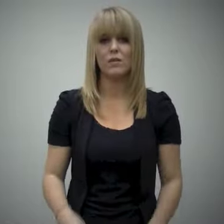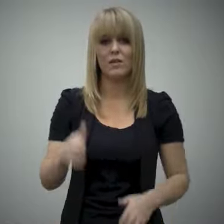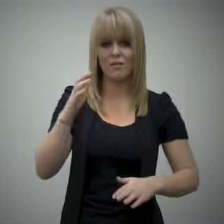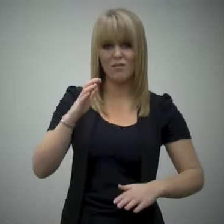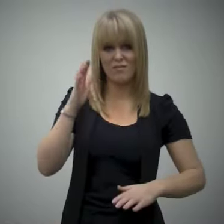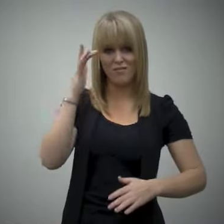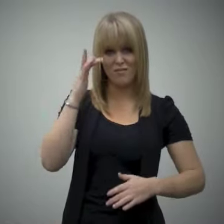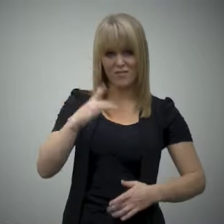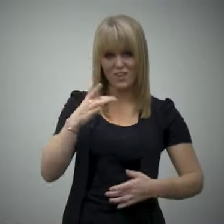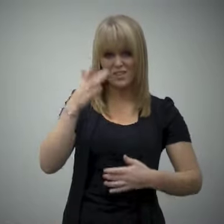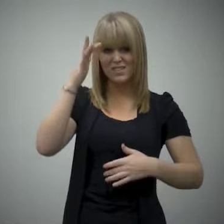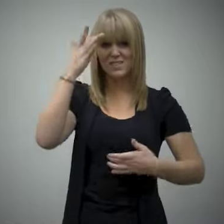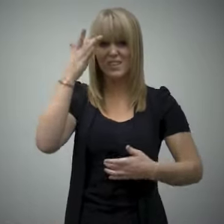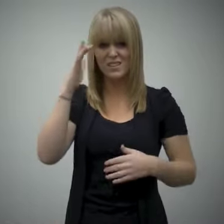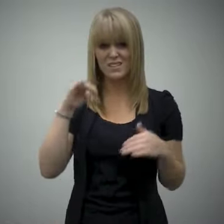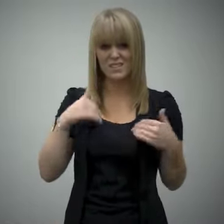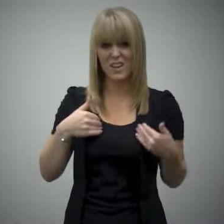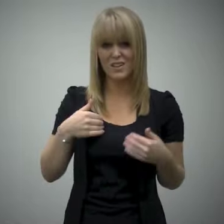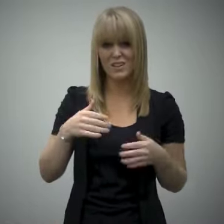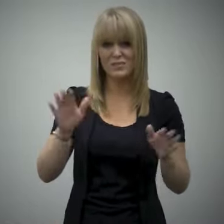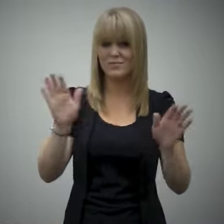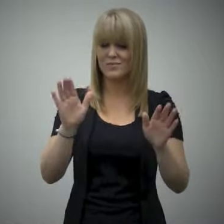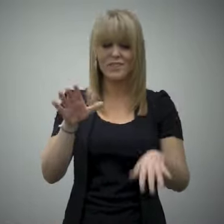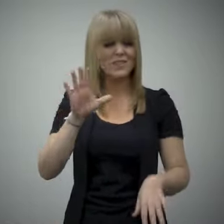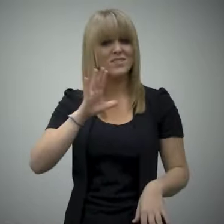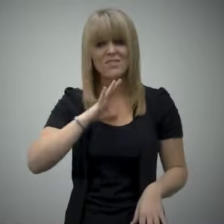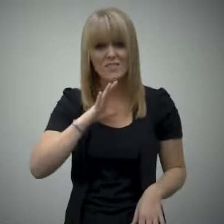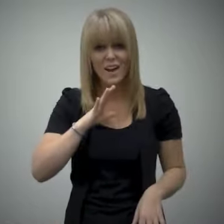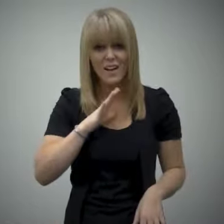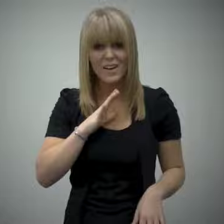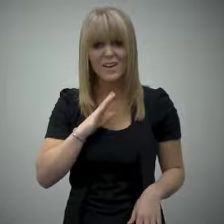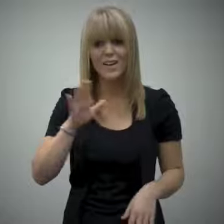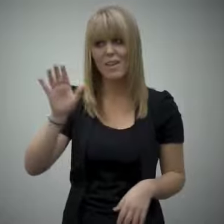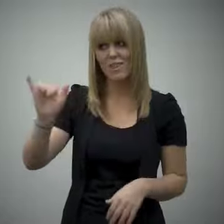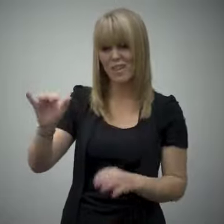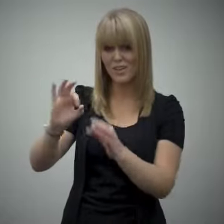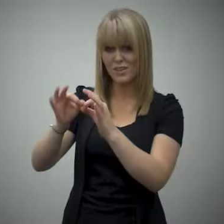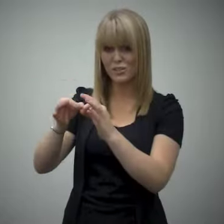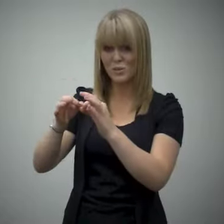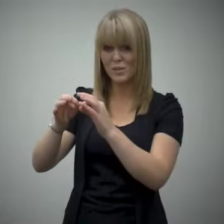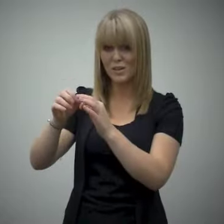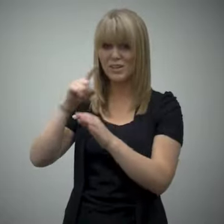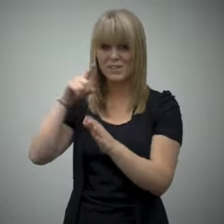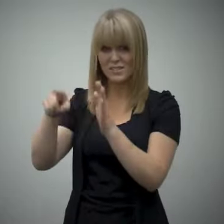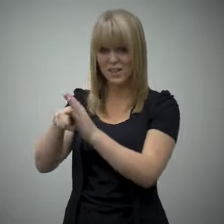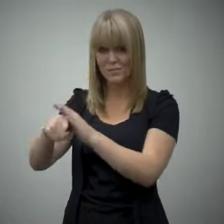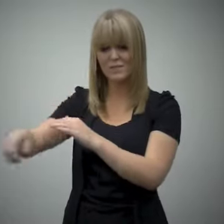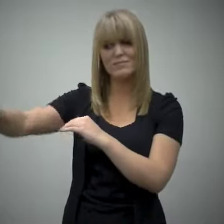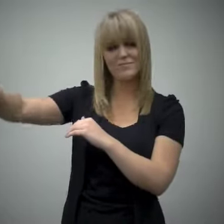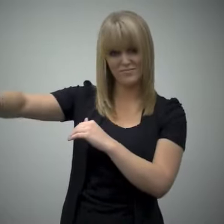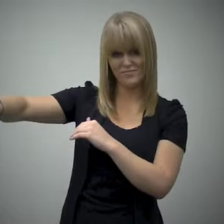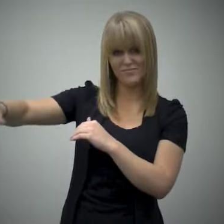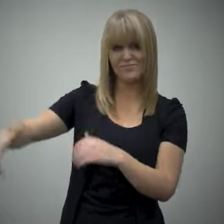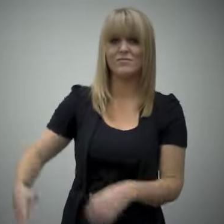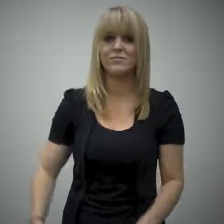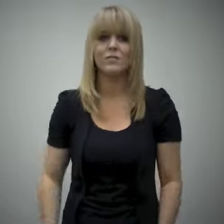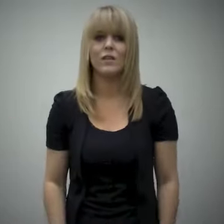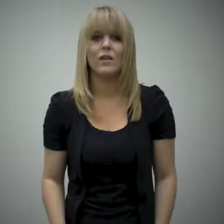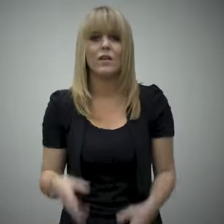Learn to say no to assignments if you are sick or tired. Learn as much as you can about RSI and risk.